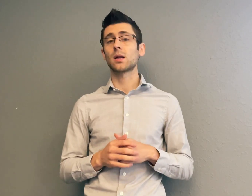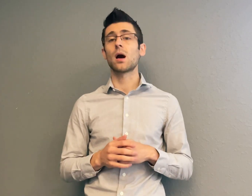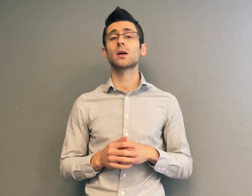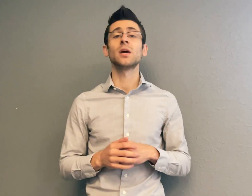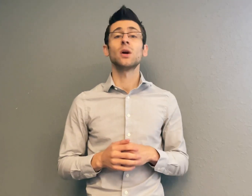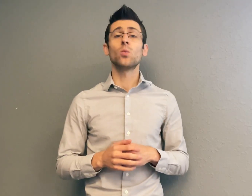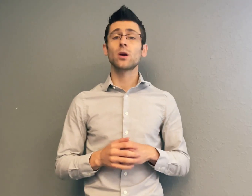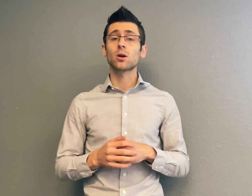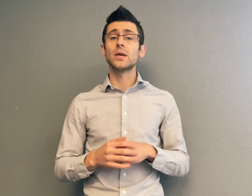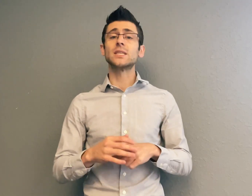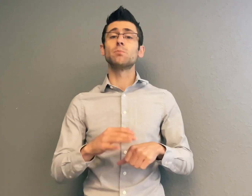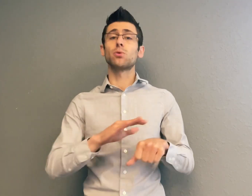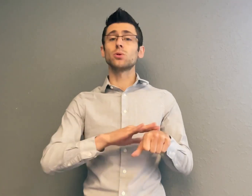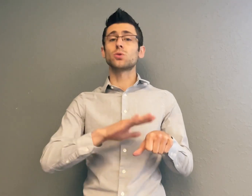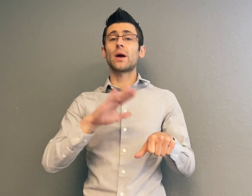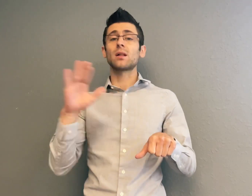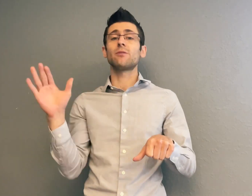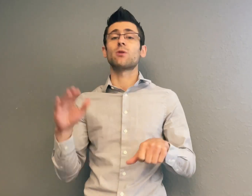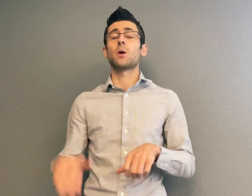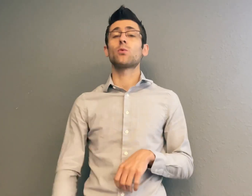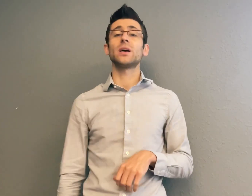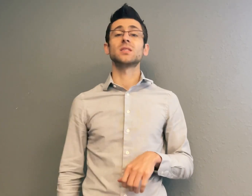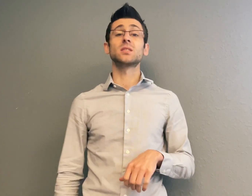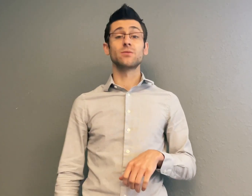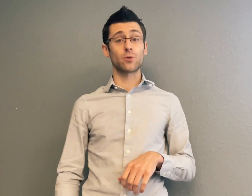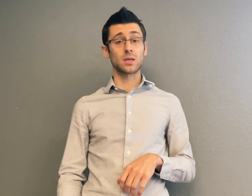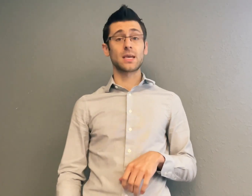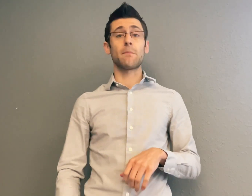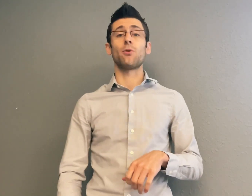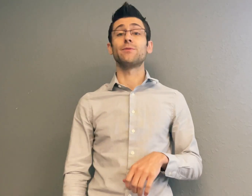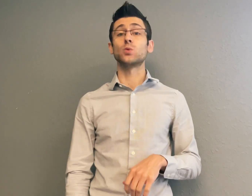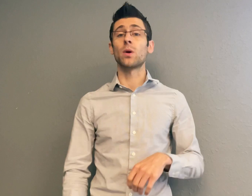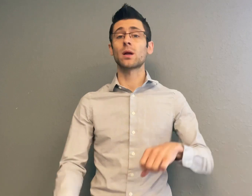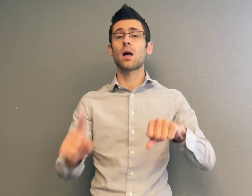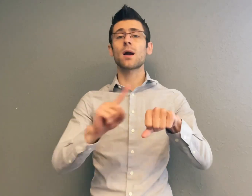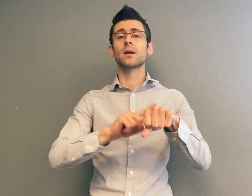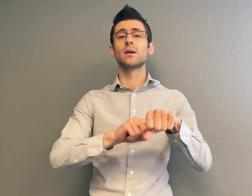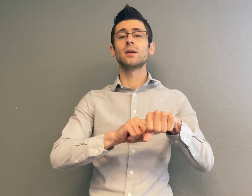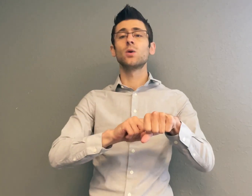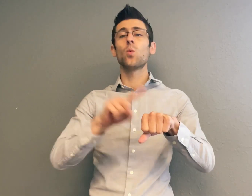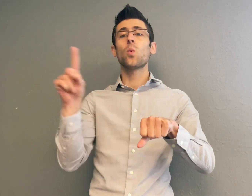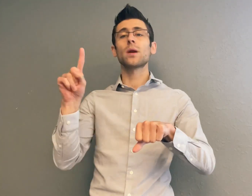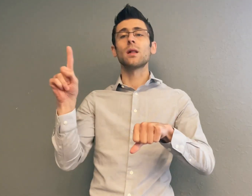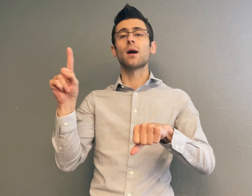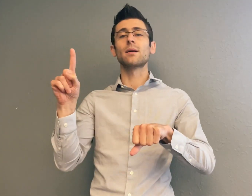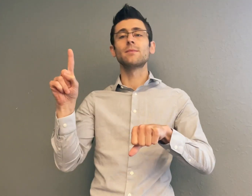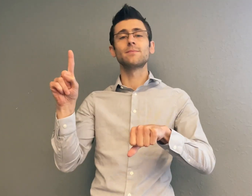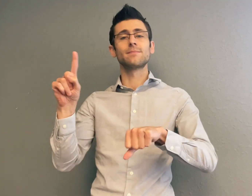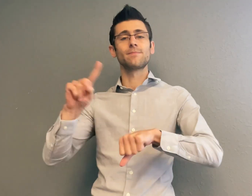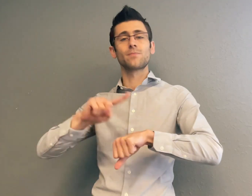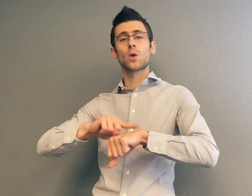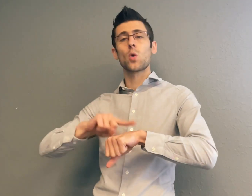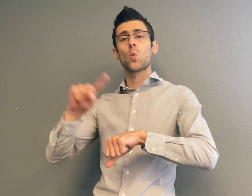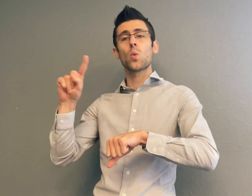o'clock, we are going to pull directly from our wrist. For example, if it's 1 o'clock, 1 o'clock, 1